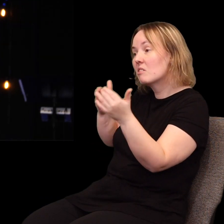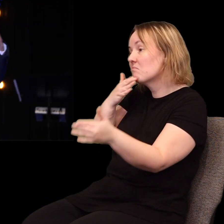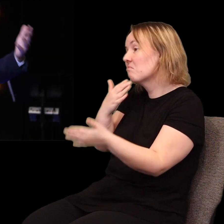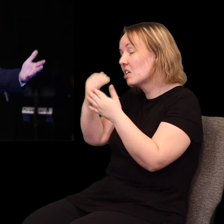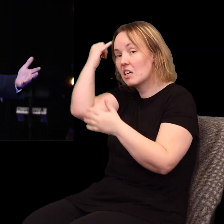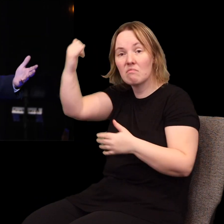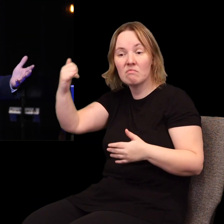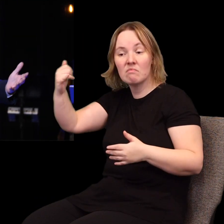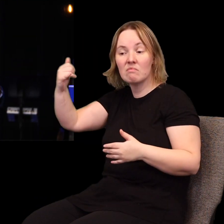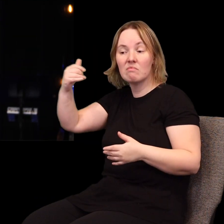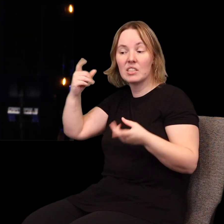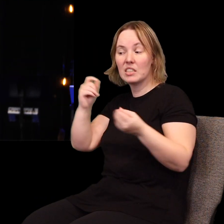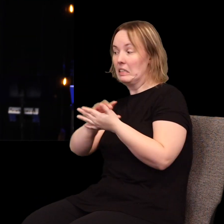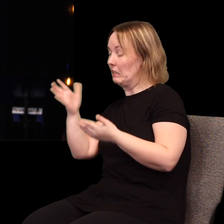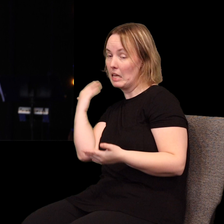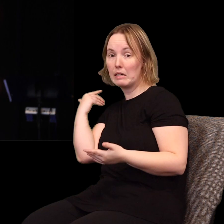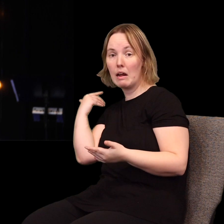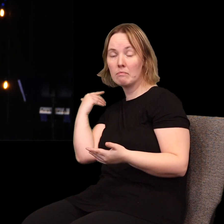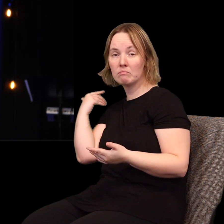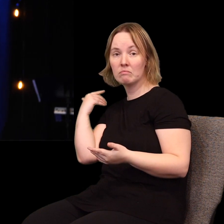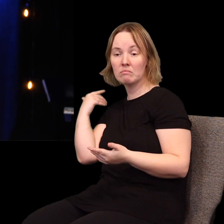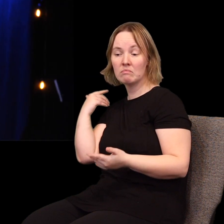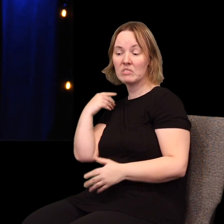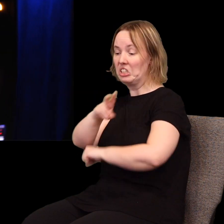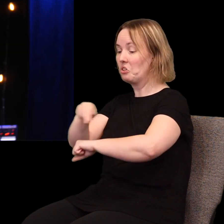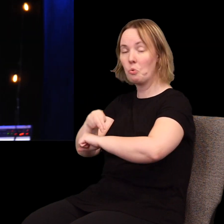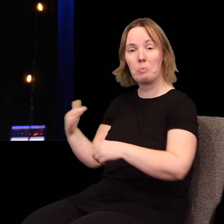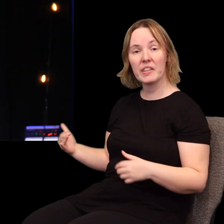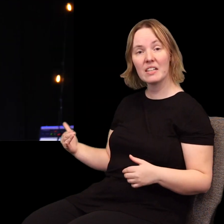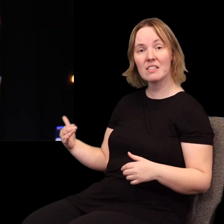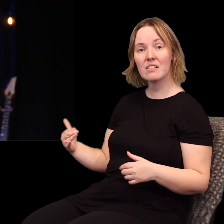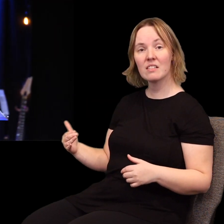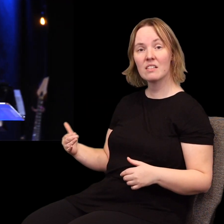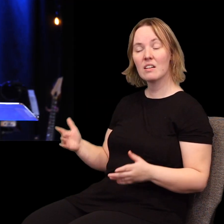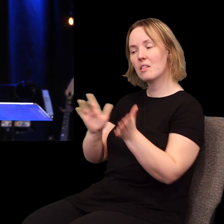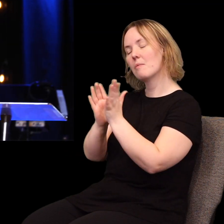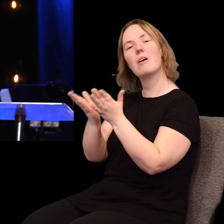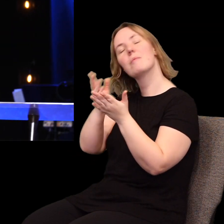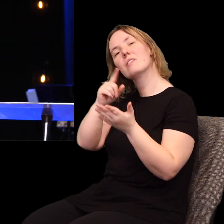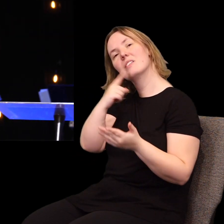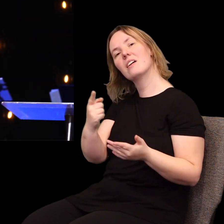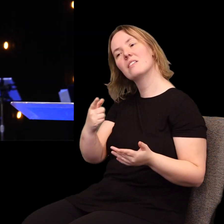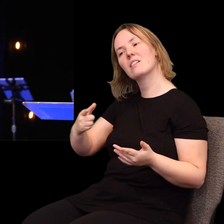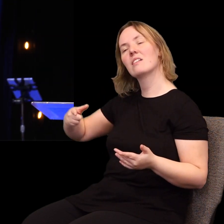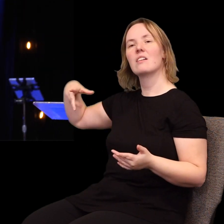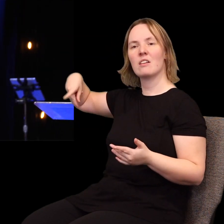I mean, you know, I dealt with it a certain way last time. Why not this time? It's just normal things. What does the Bible say?